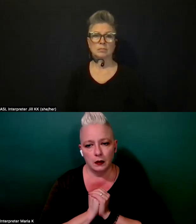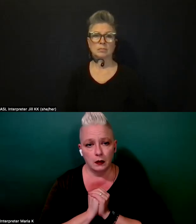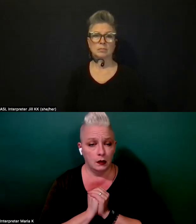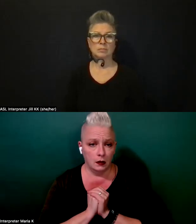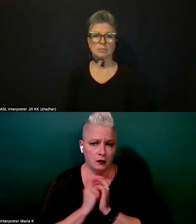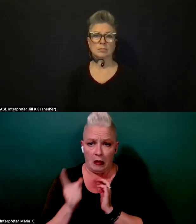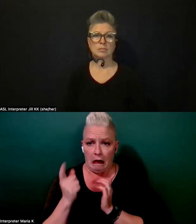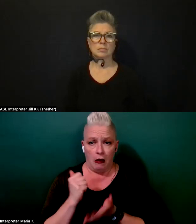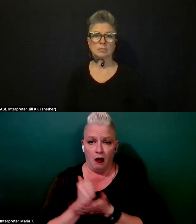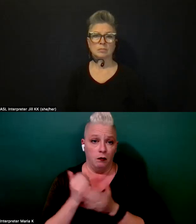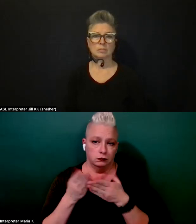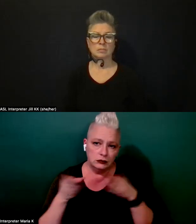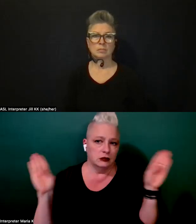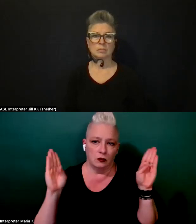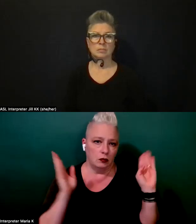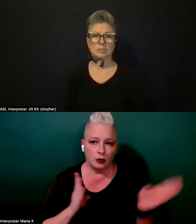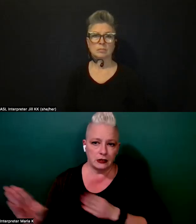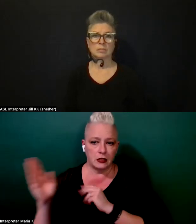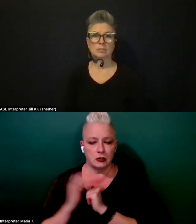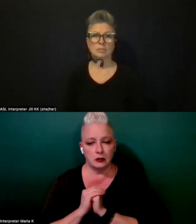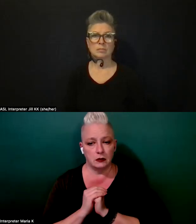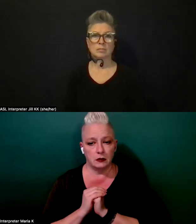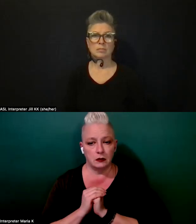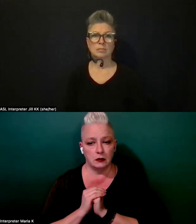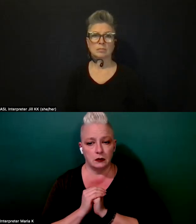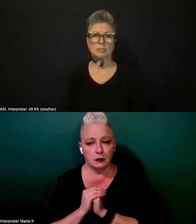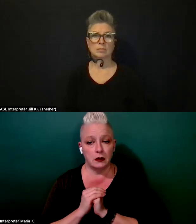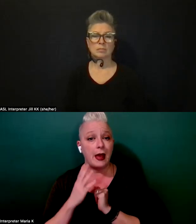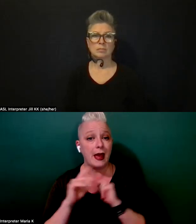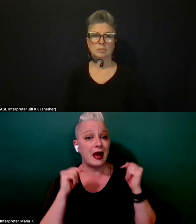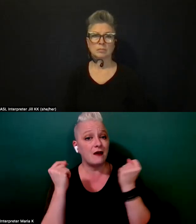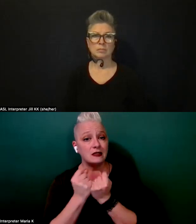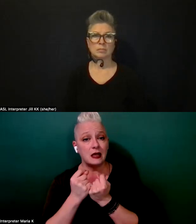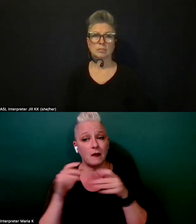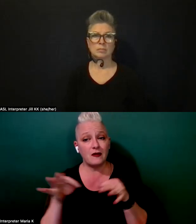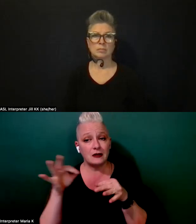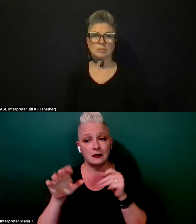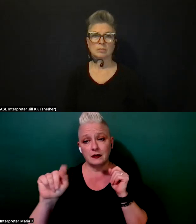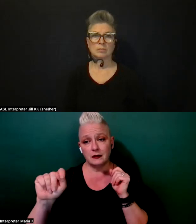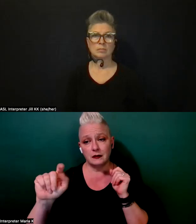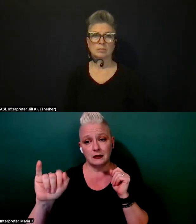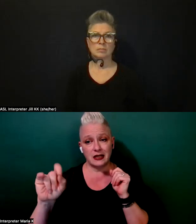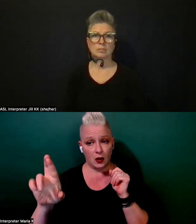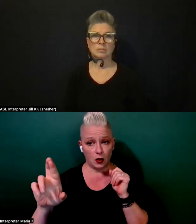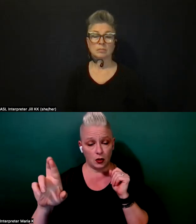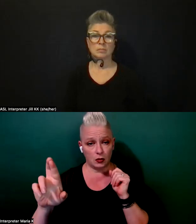just, general organization. And then I have a team of tailors. I had almost